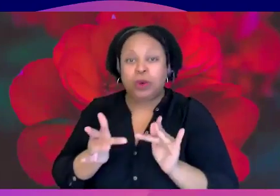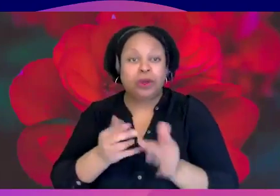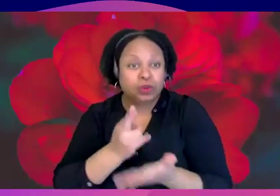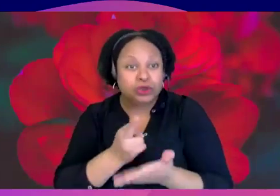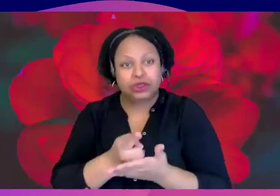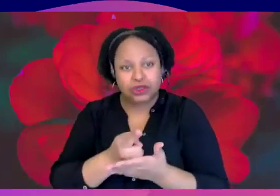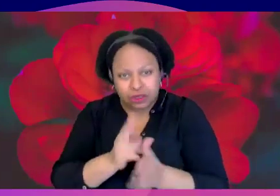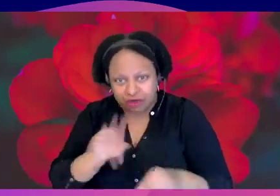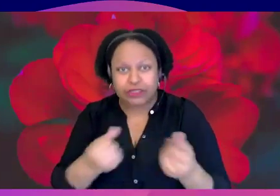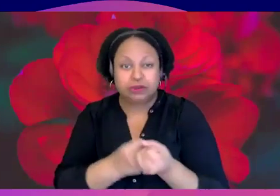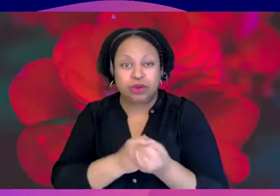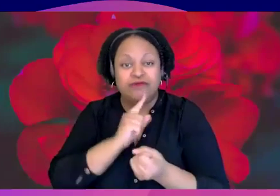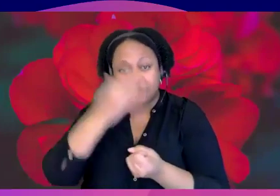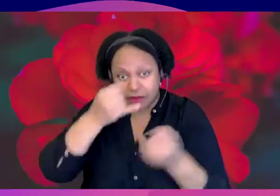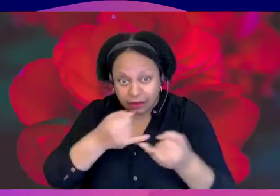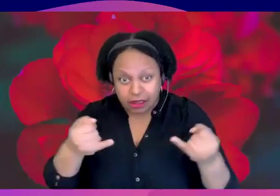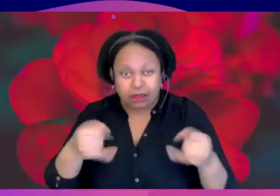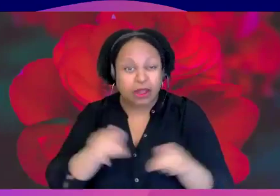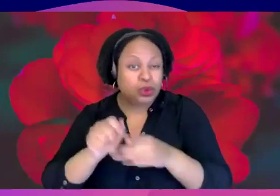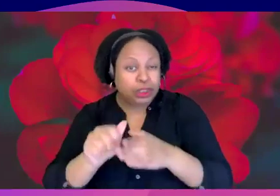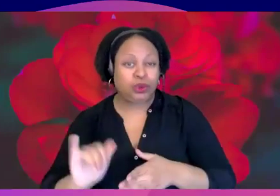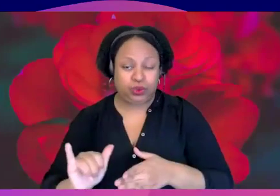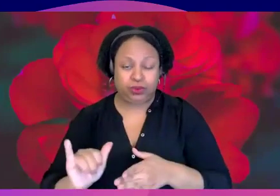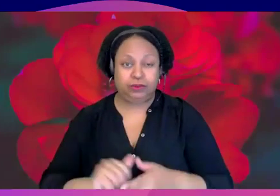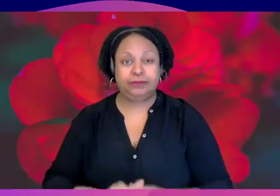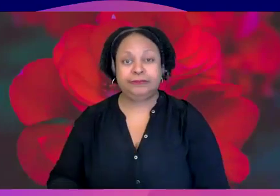and supports for frontline and leadership.